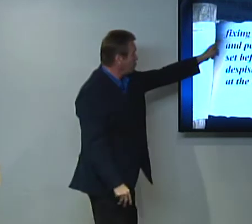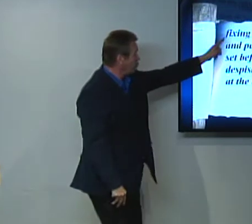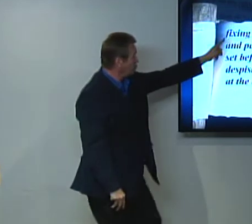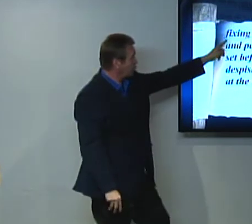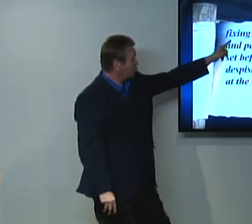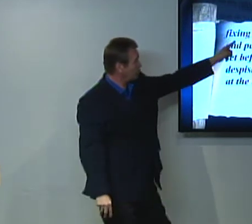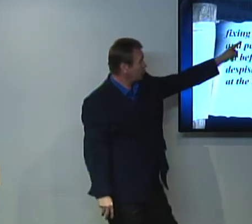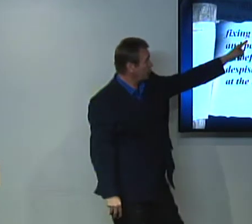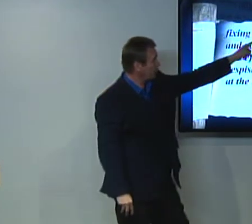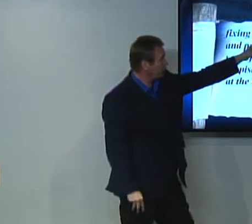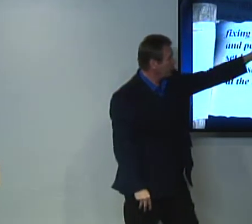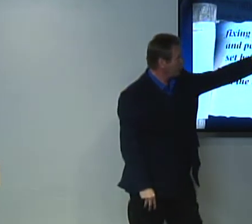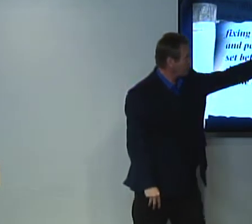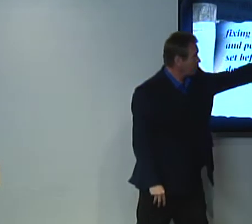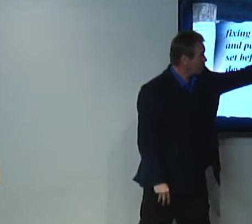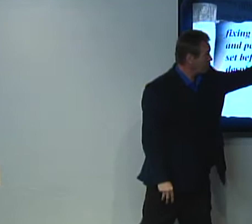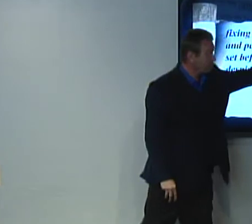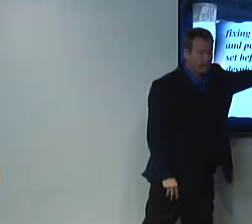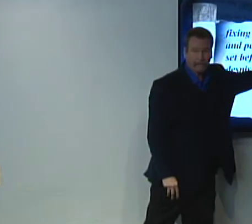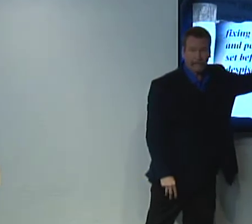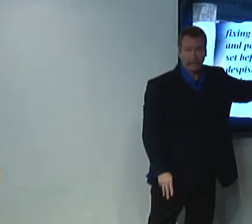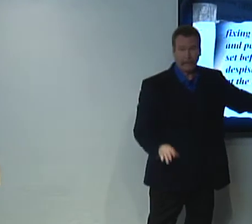Christ. This idea of fixing your eyes on Jesus.